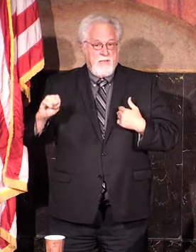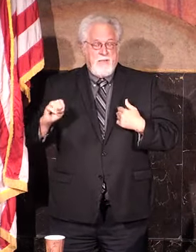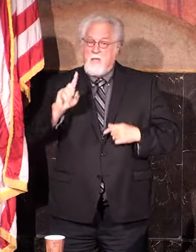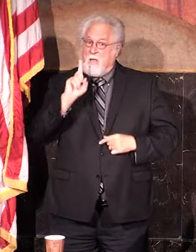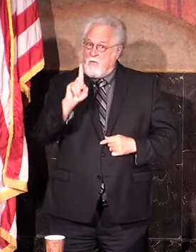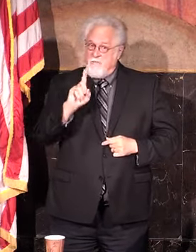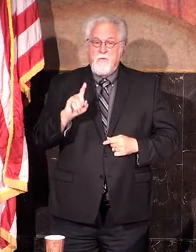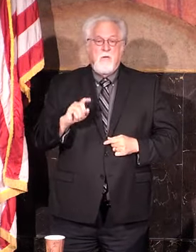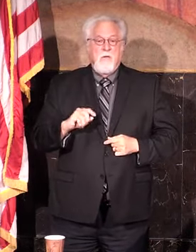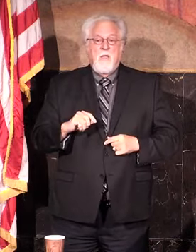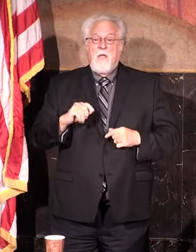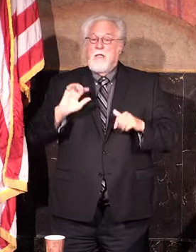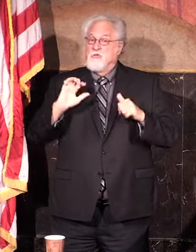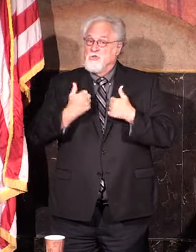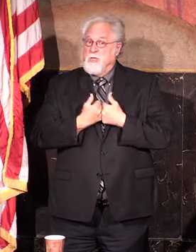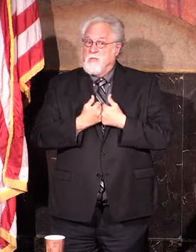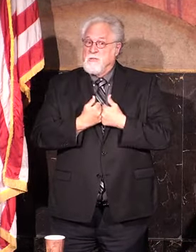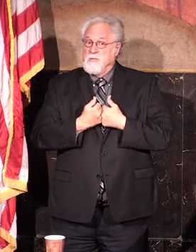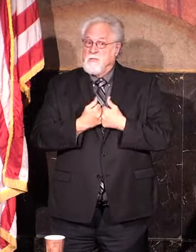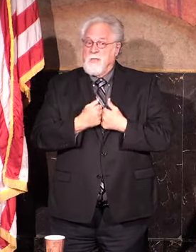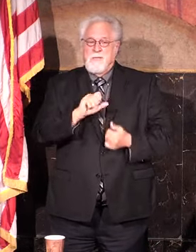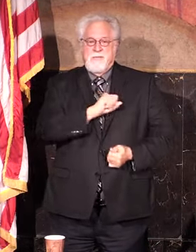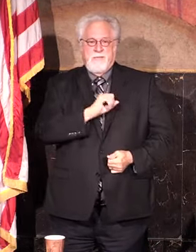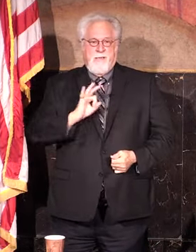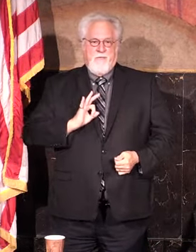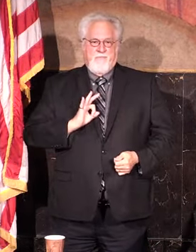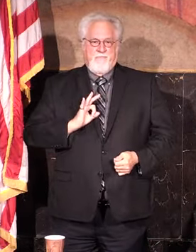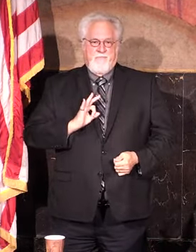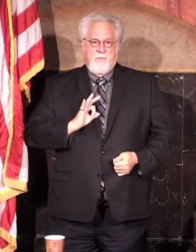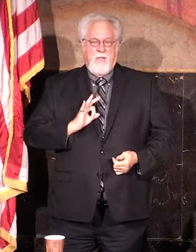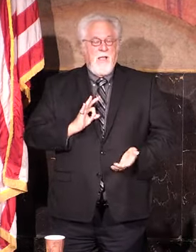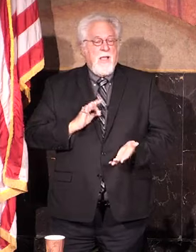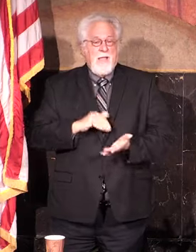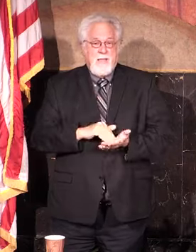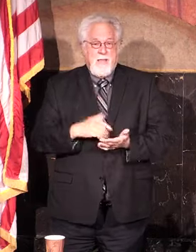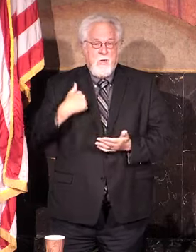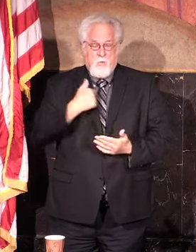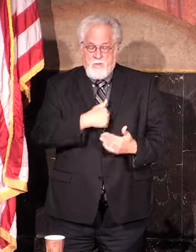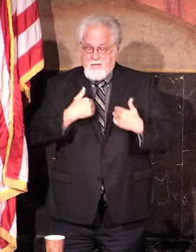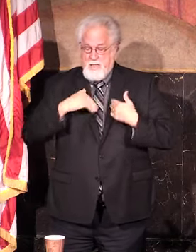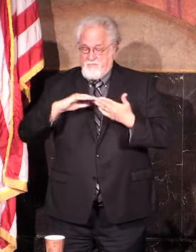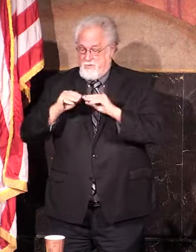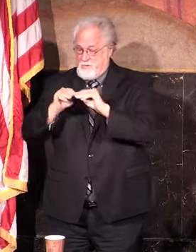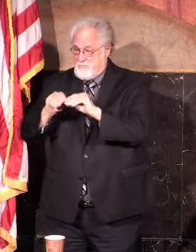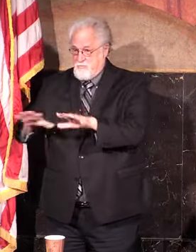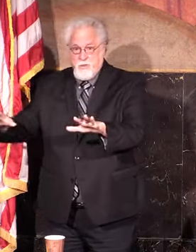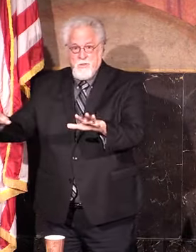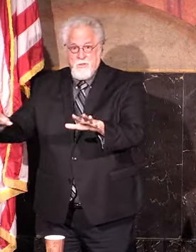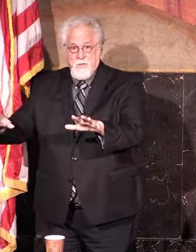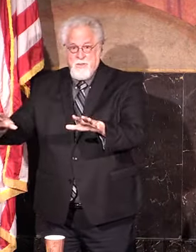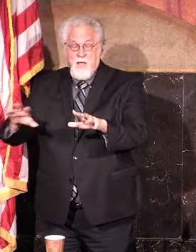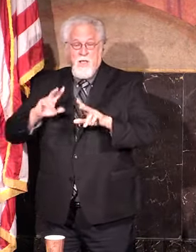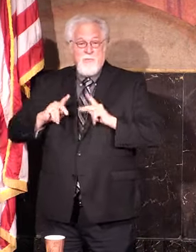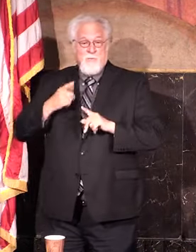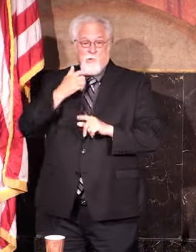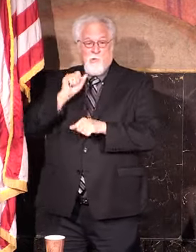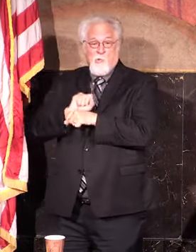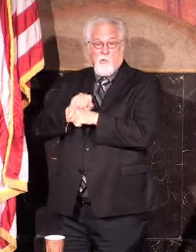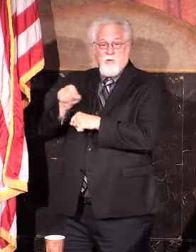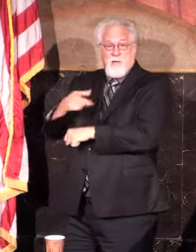However, their biggest challenge is with staffing. Because again, when we have community spread, the people who work